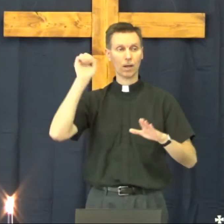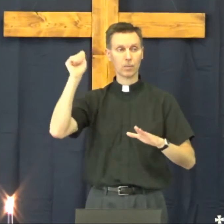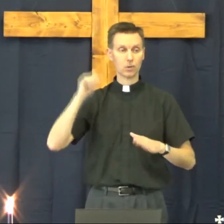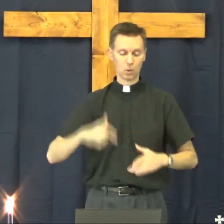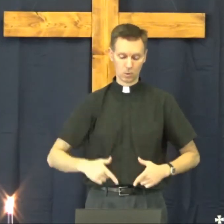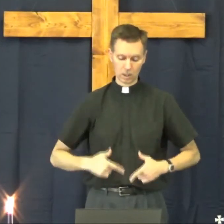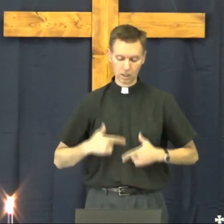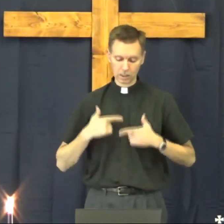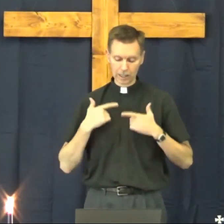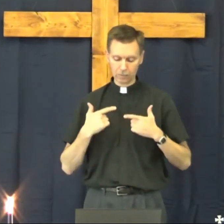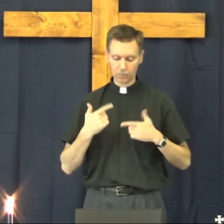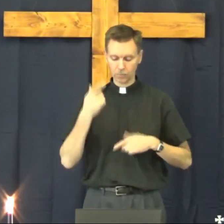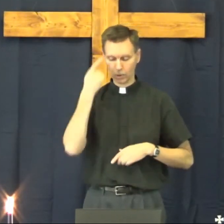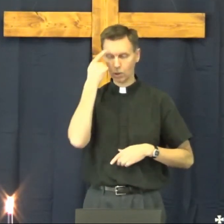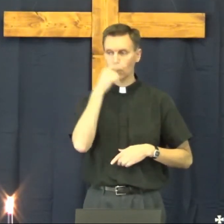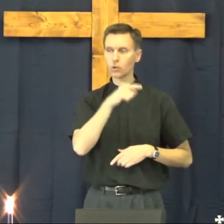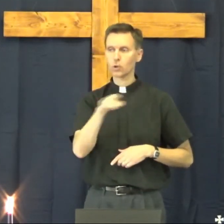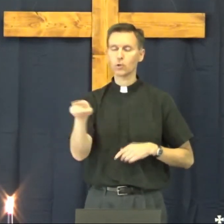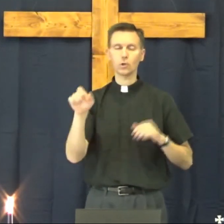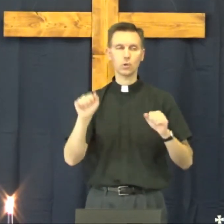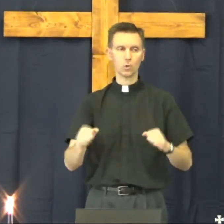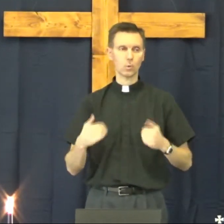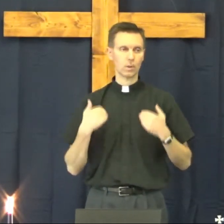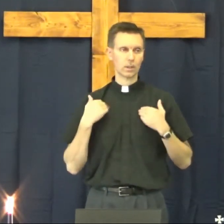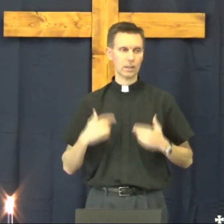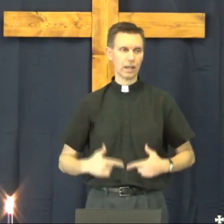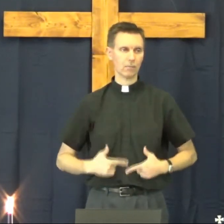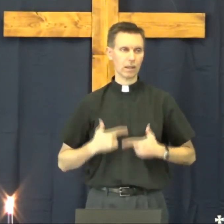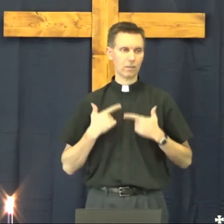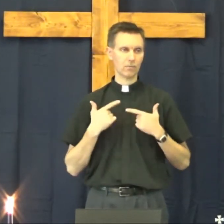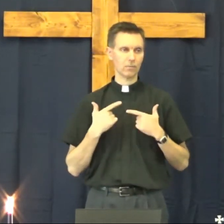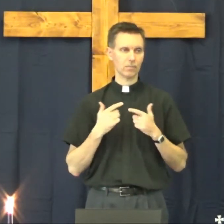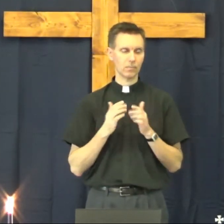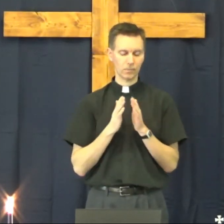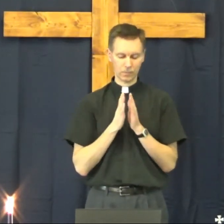his own life, so that you can have life.